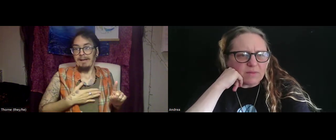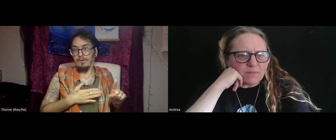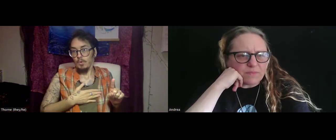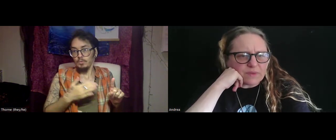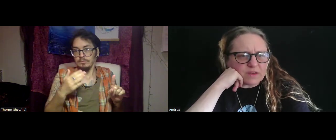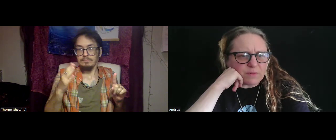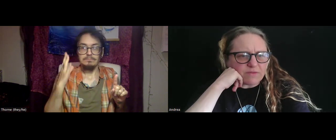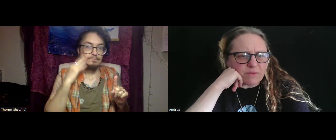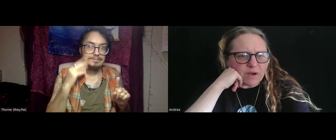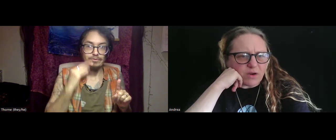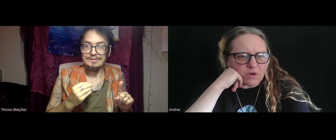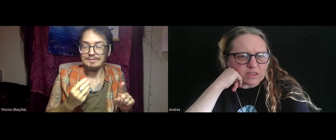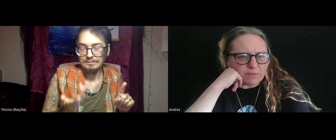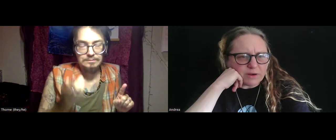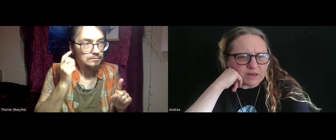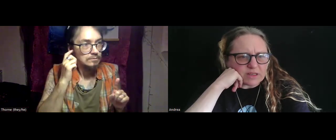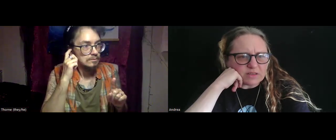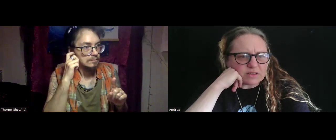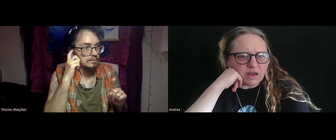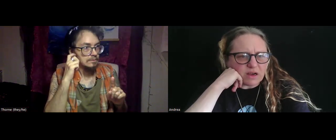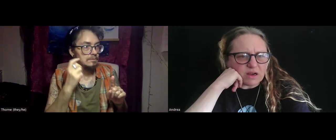um, speak from my own experience.